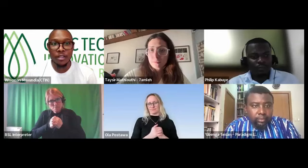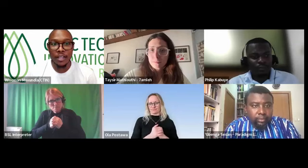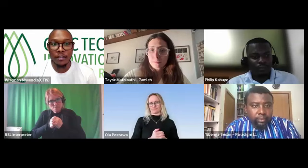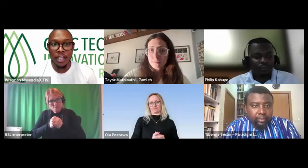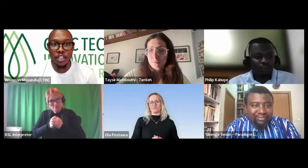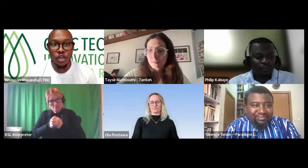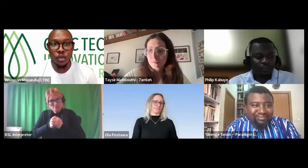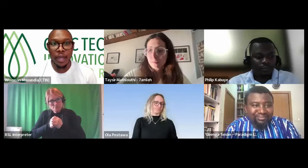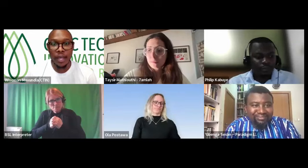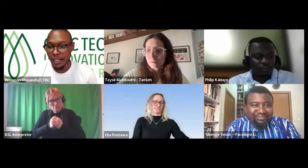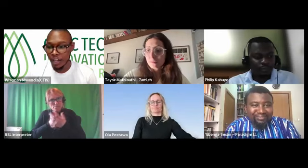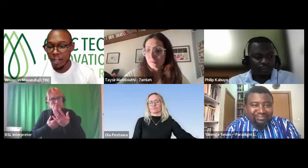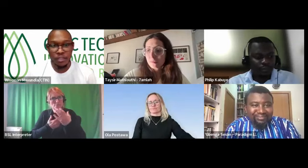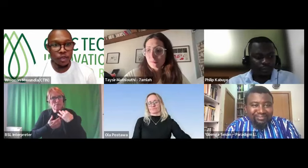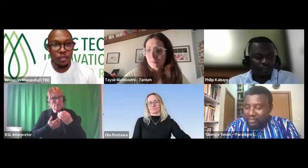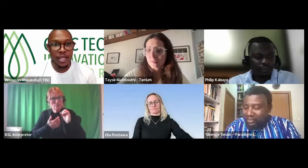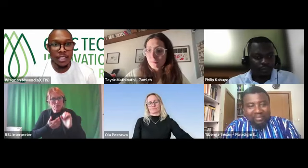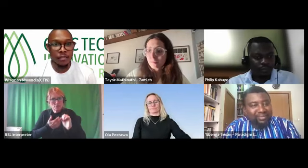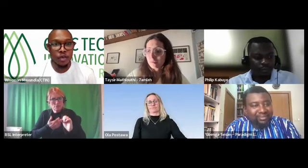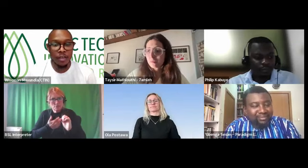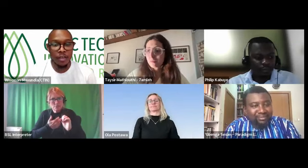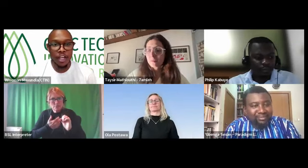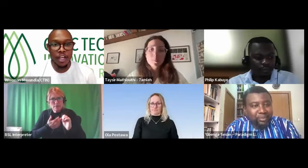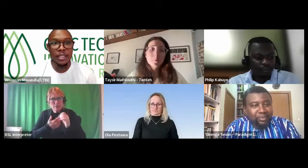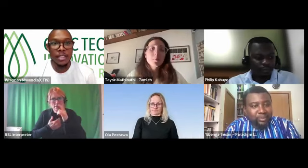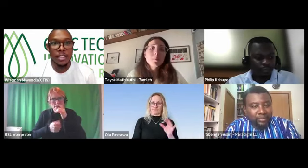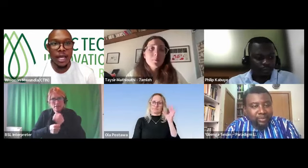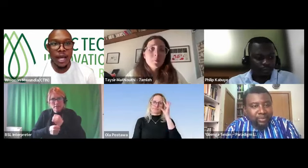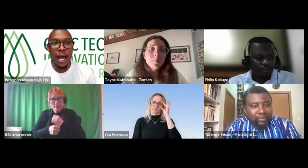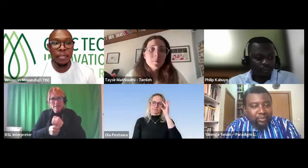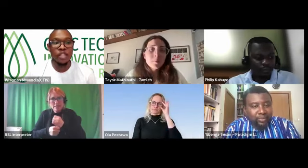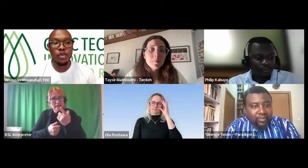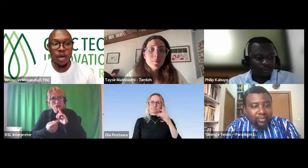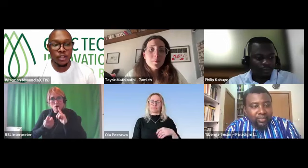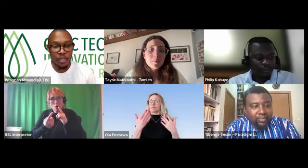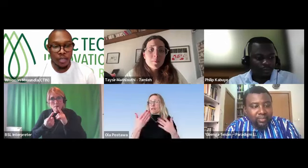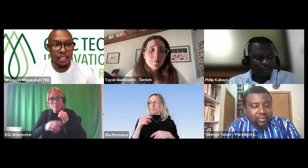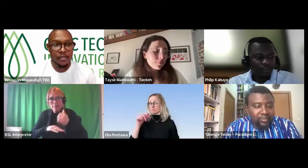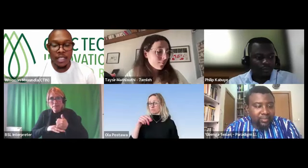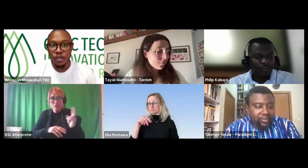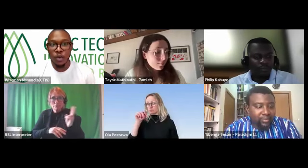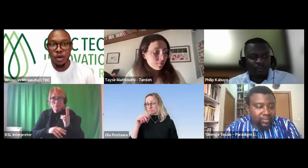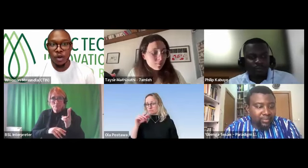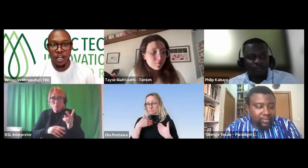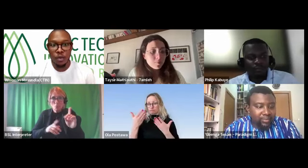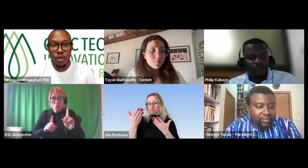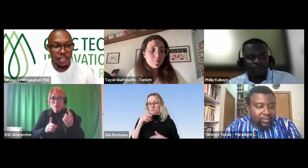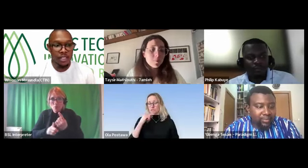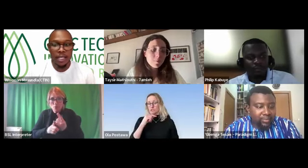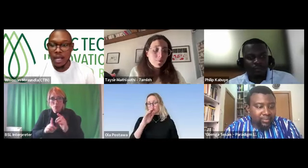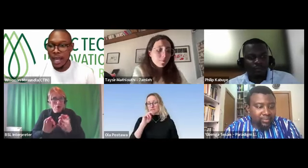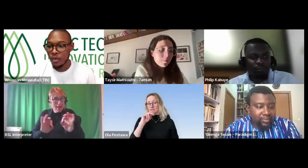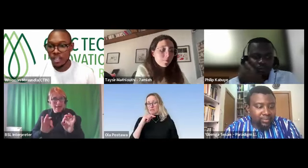off without inviting you, Gbenga, in the last few minutes, if you have any comments based on what the speakers have said or